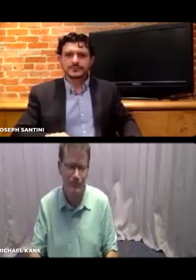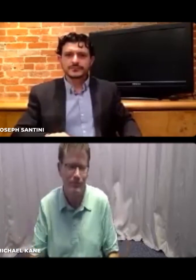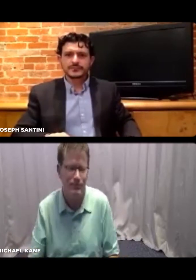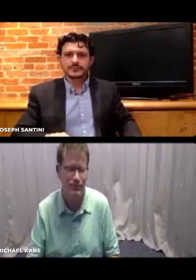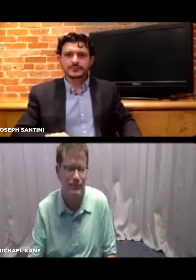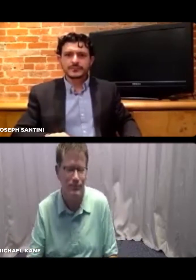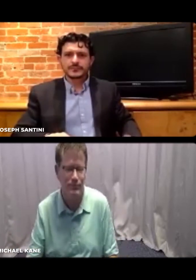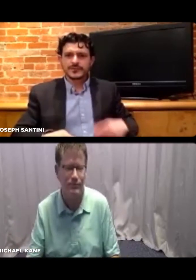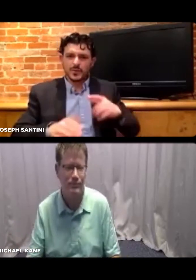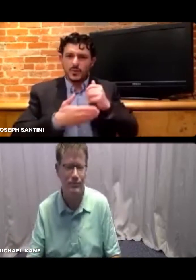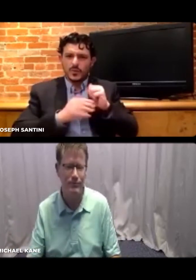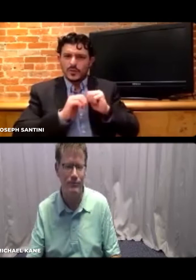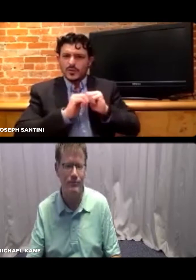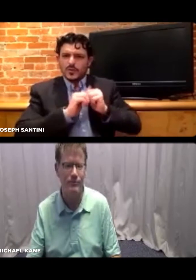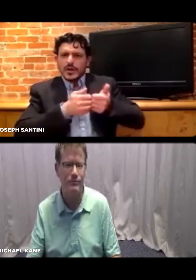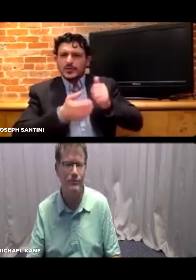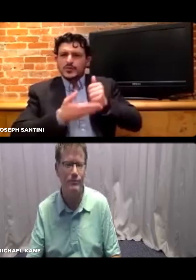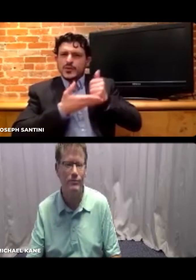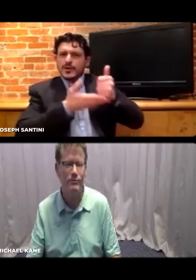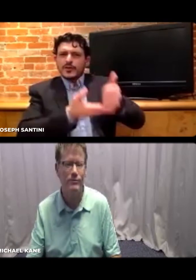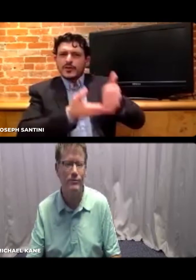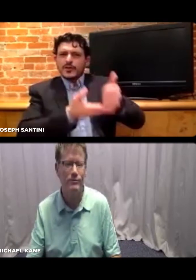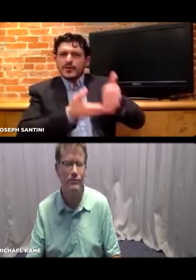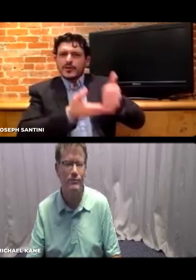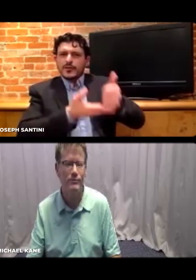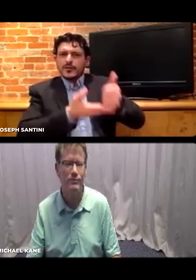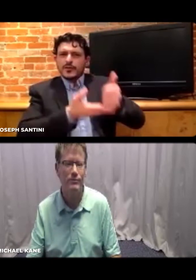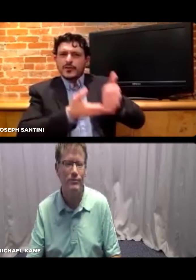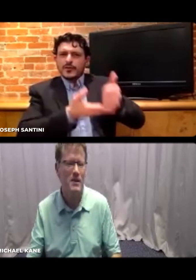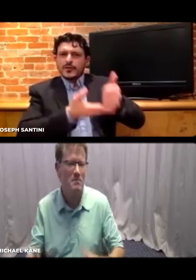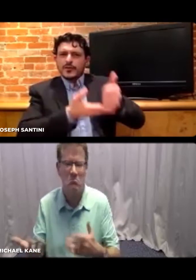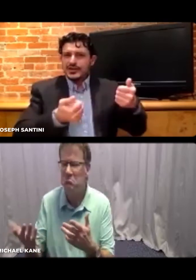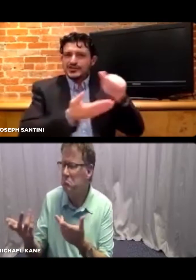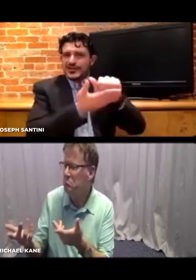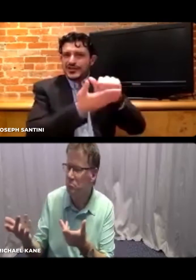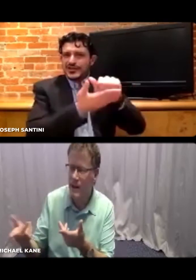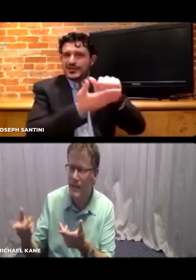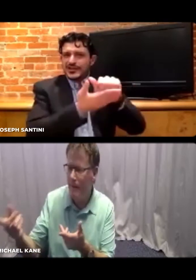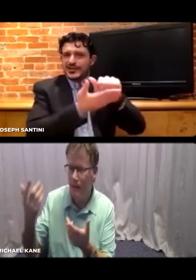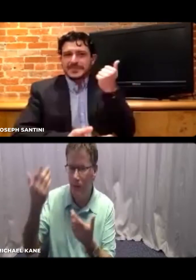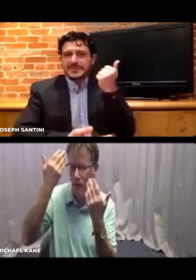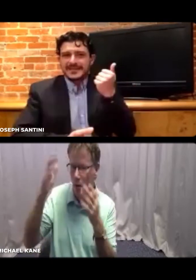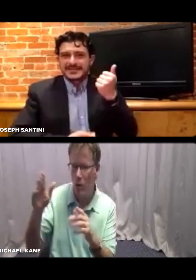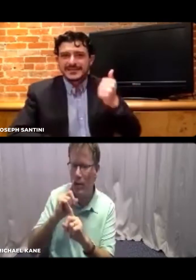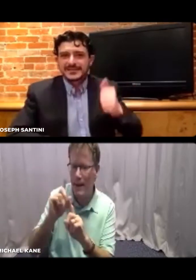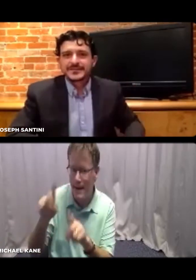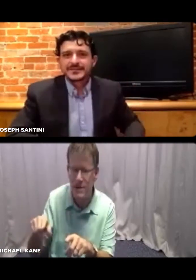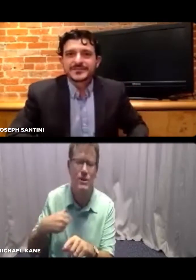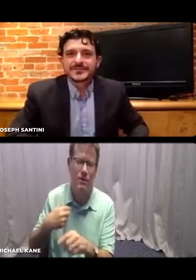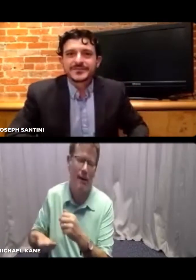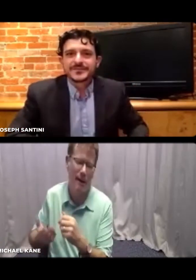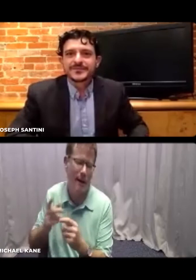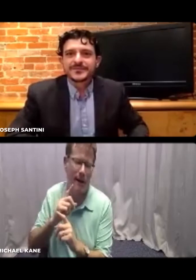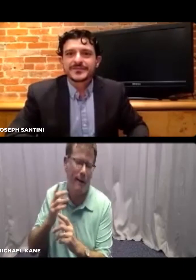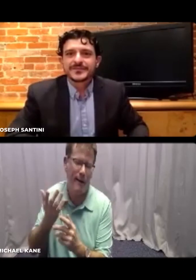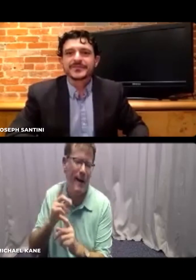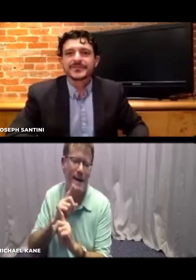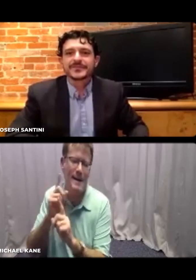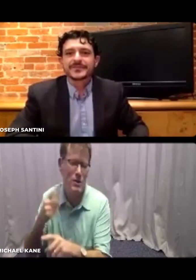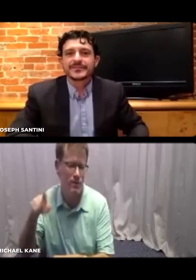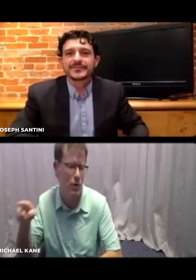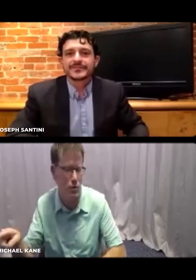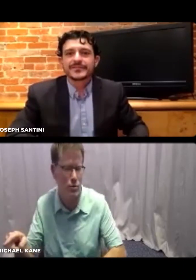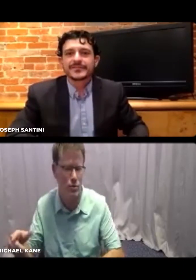So I'm just curious, how did you help her open her account? Well, if she didn't have a particular answer, I could help